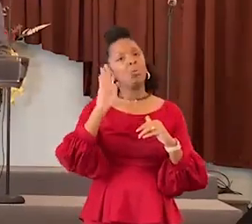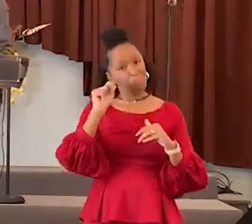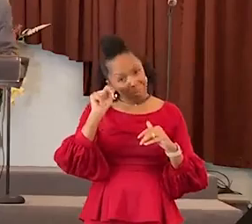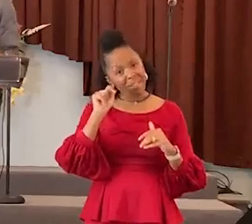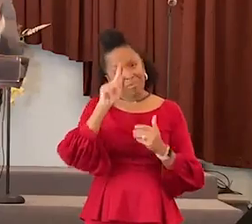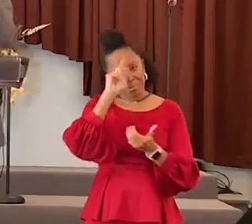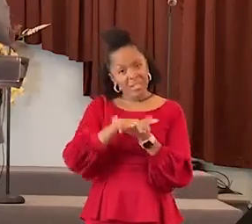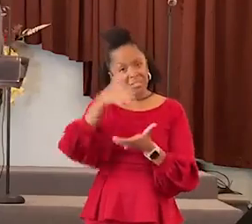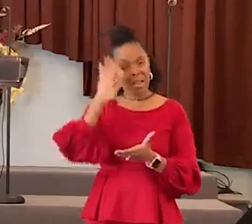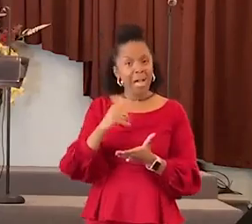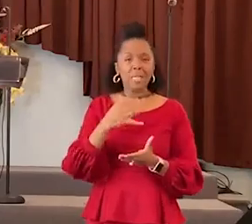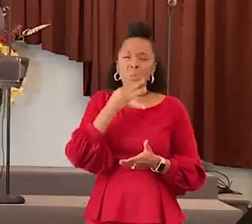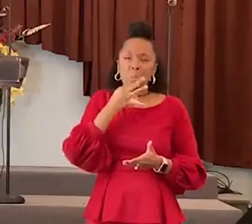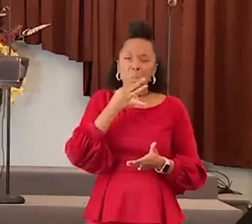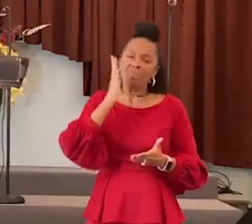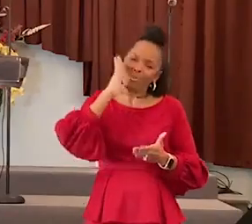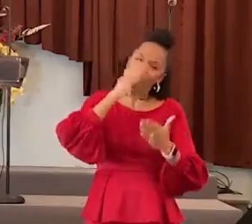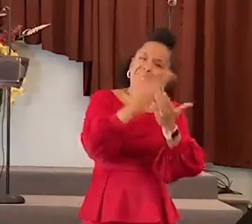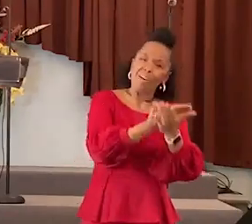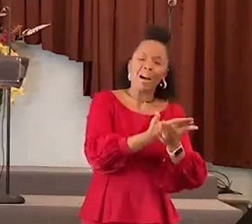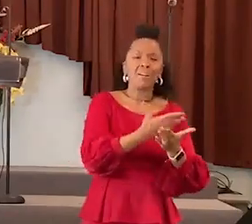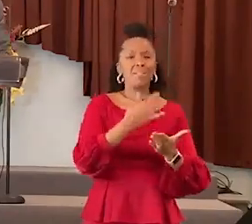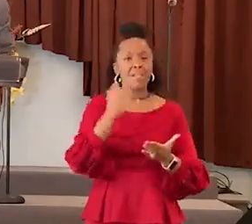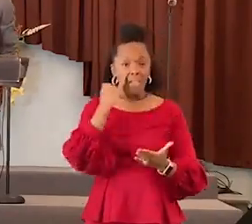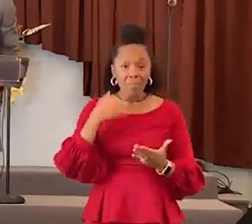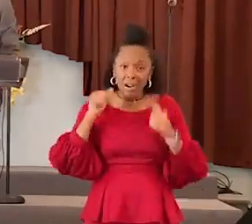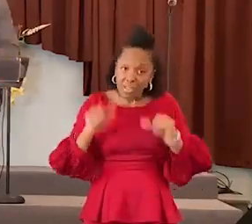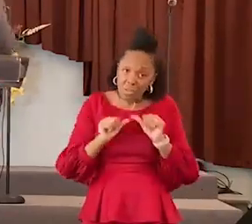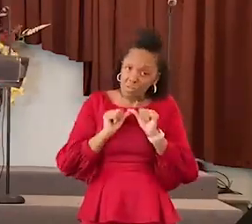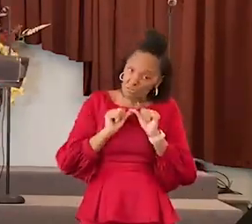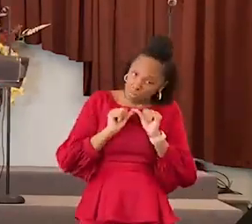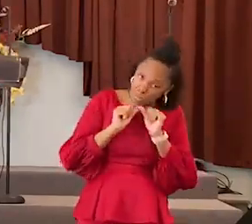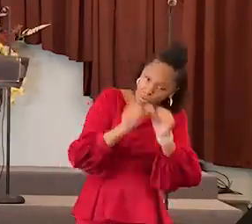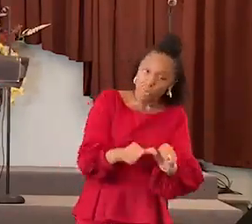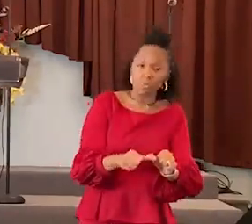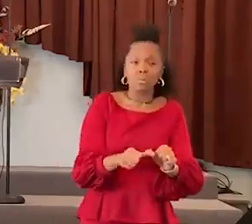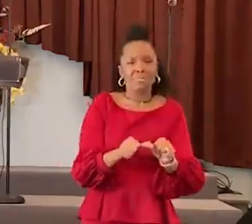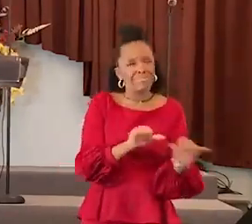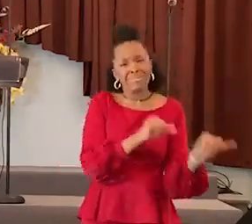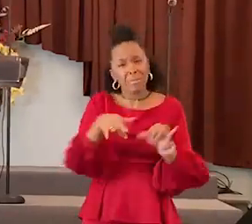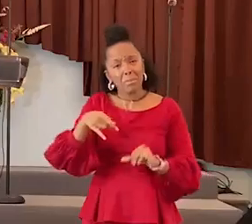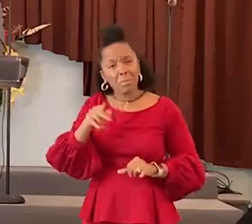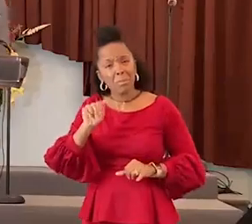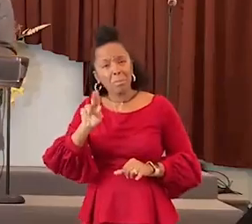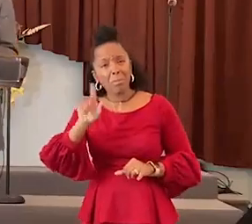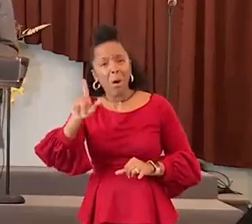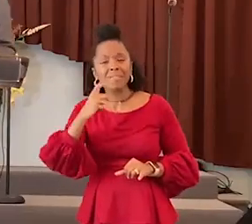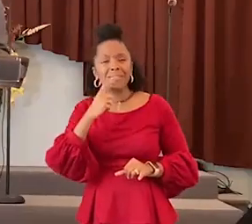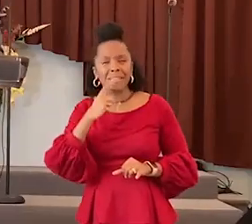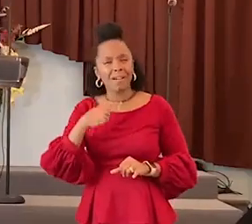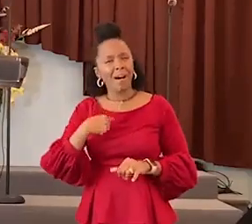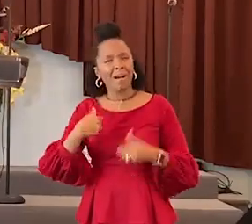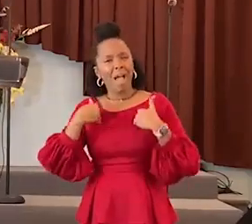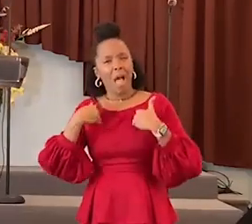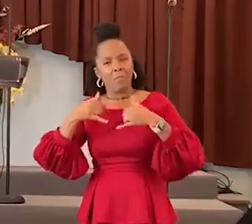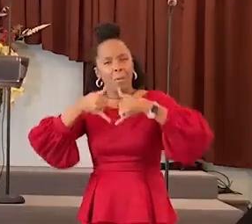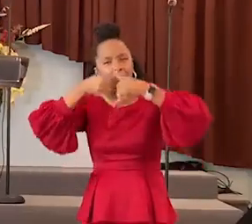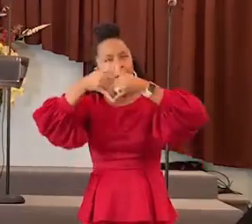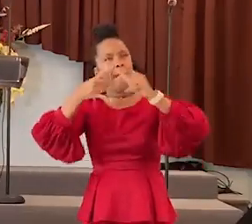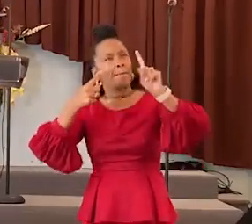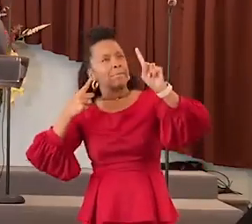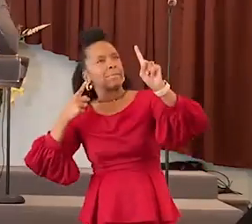there. If I keep on going, if I keep on pressing, like Paul said, I press toward the mark of the prize of the high calling